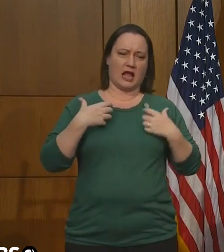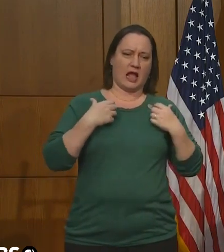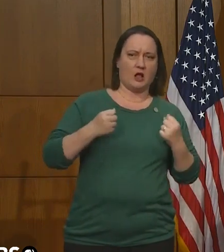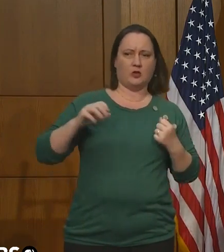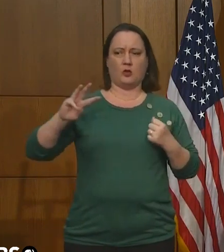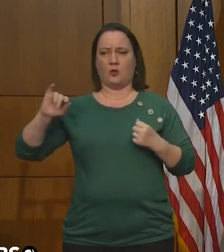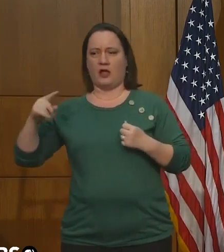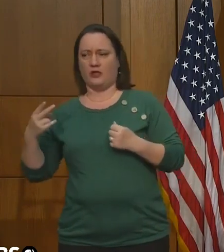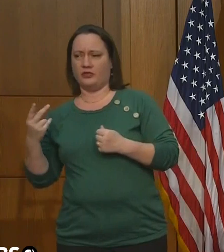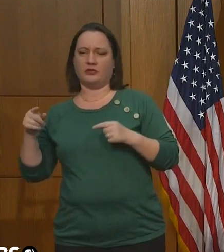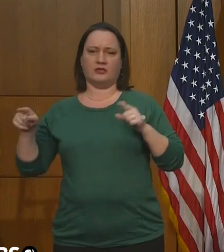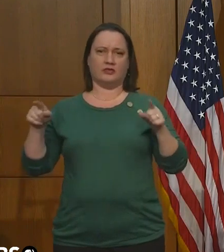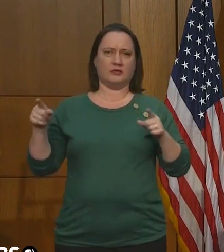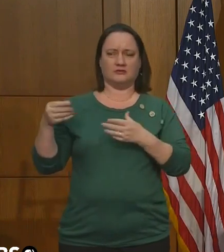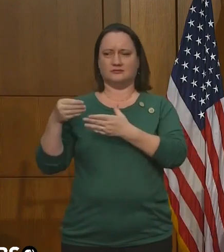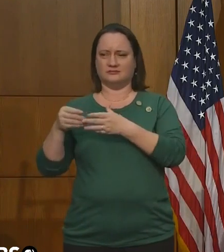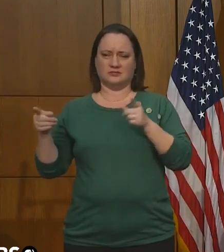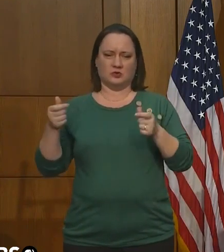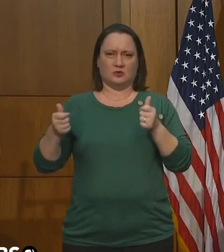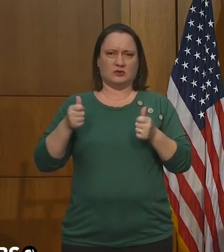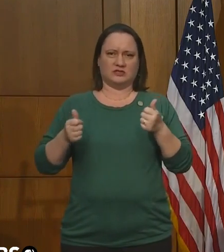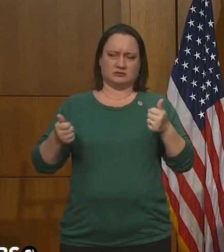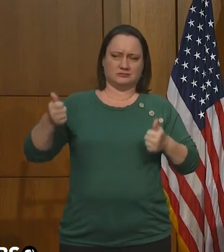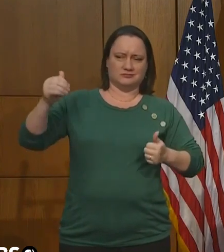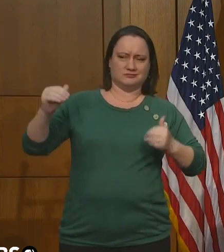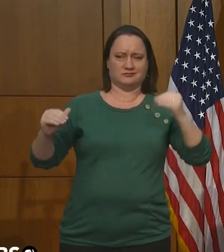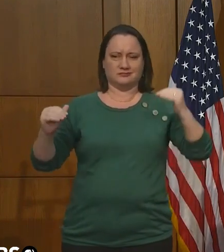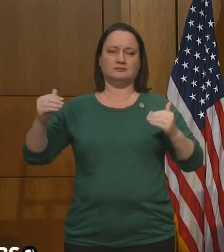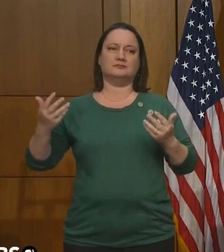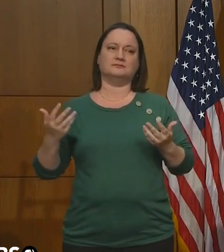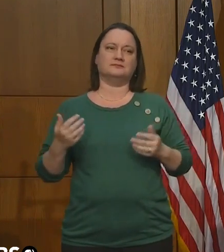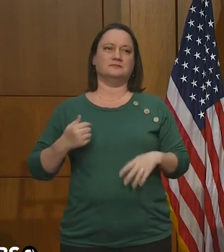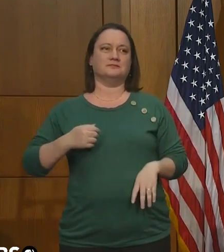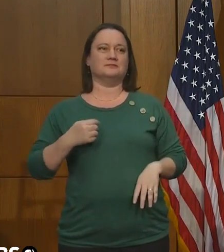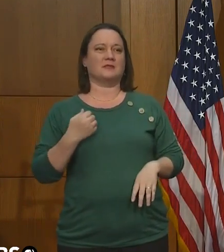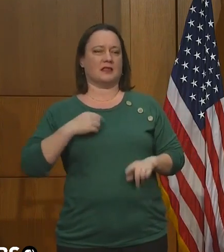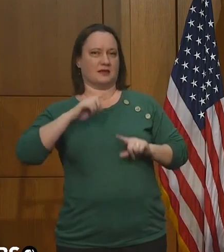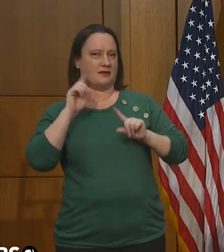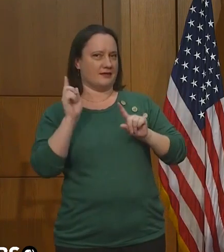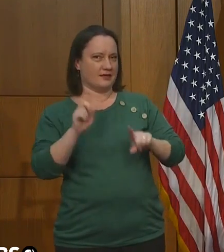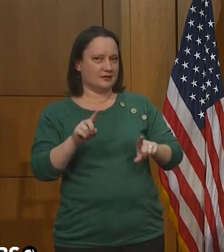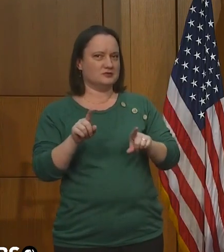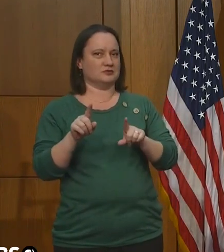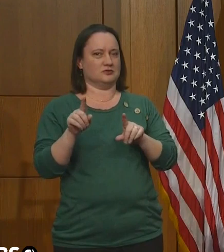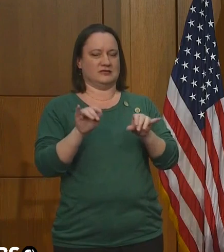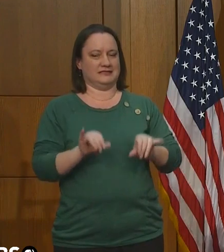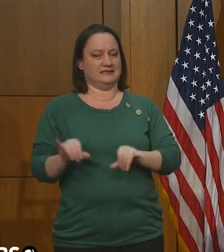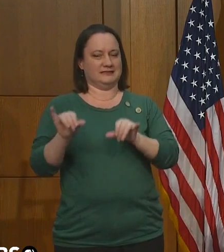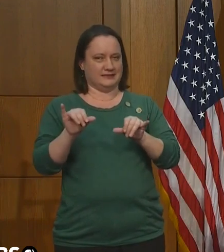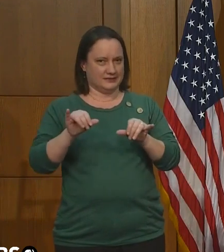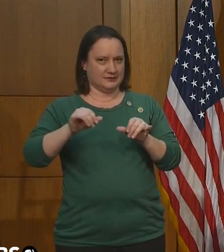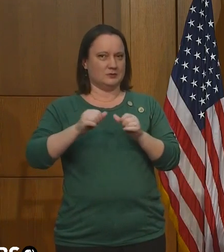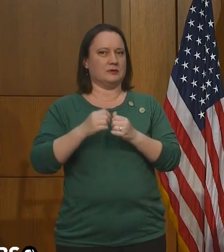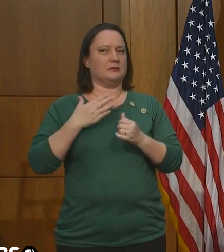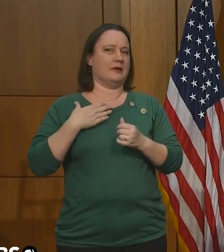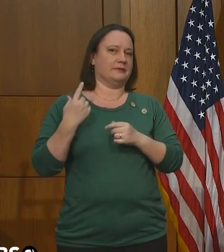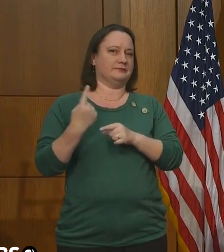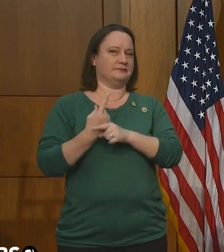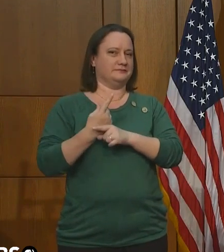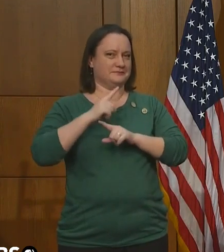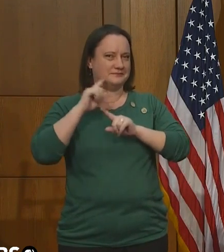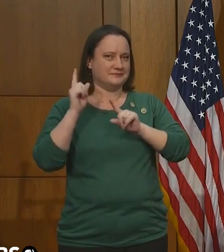answer that, Henry, is that I have said many a times, and I hate to repeat myself, but